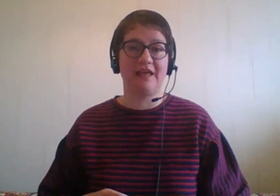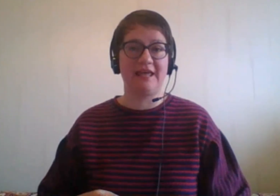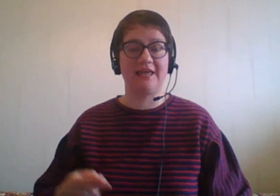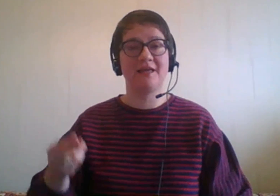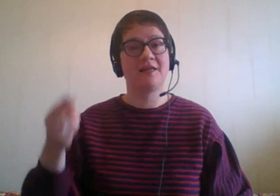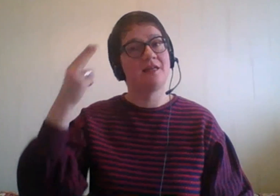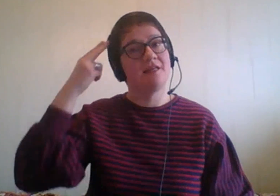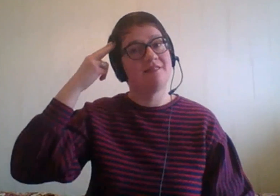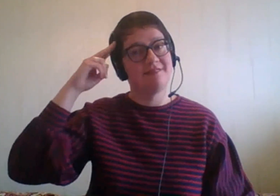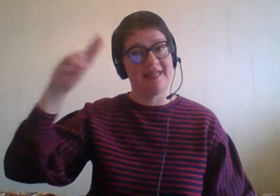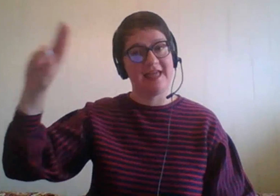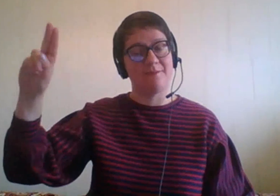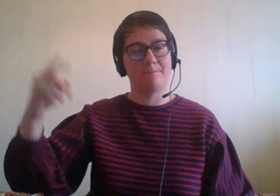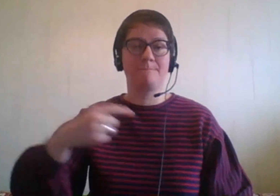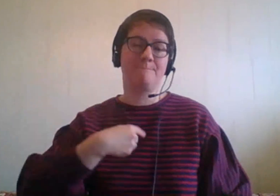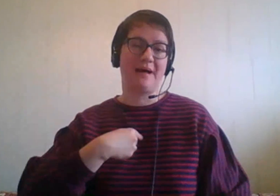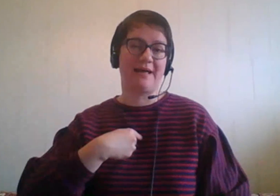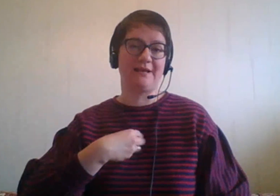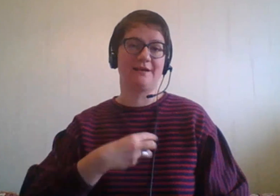say name, mine,